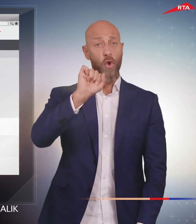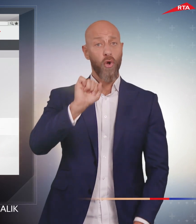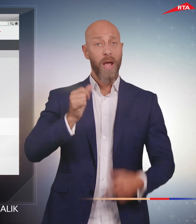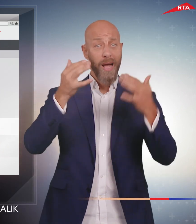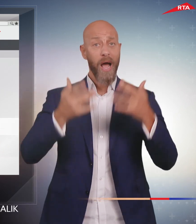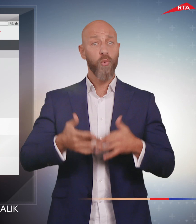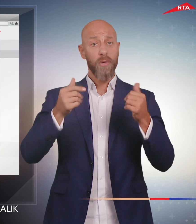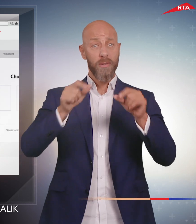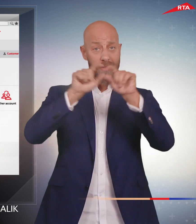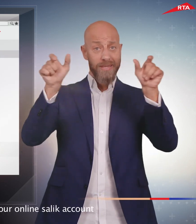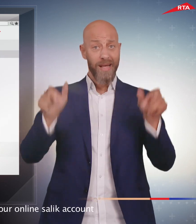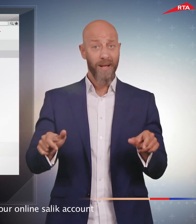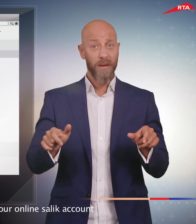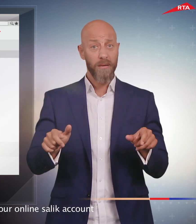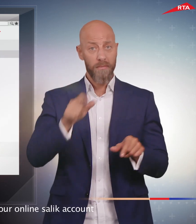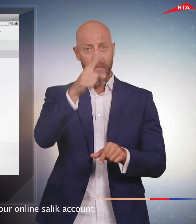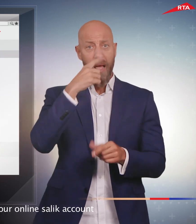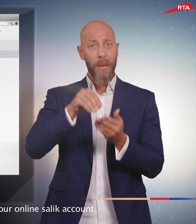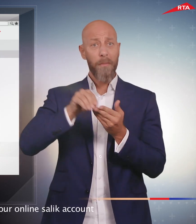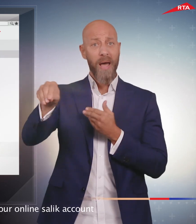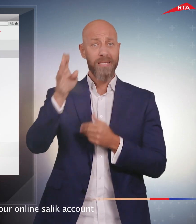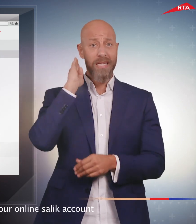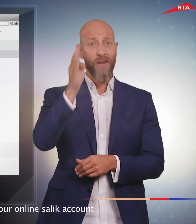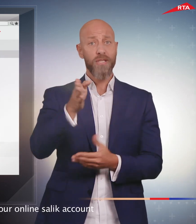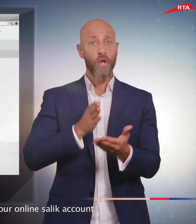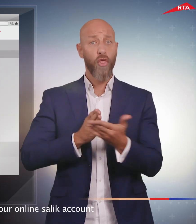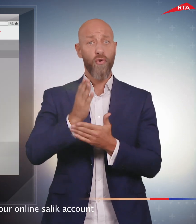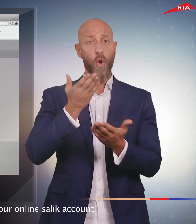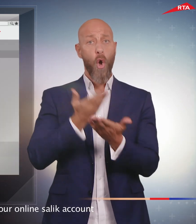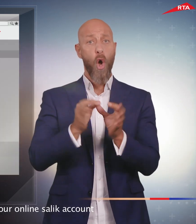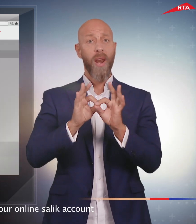To top up Salik, you can pay directly through your online Salik account.